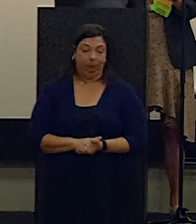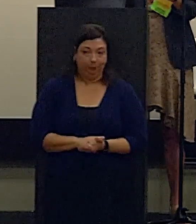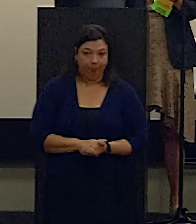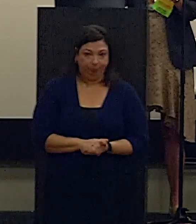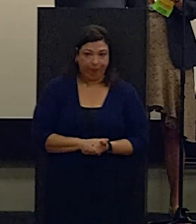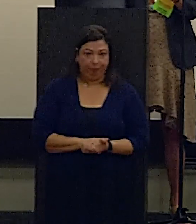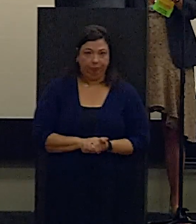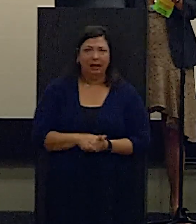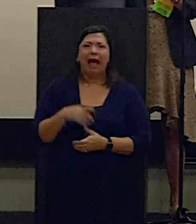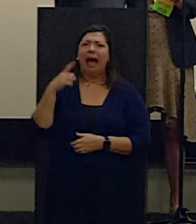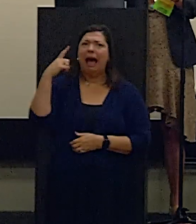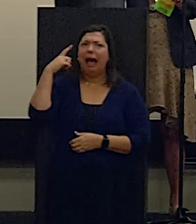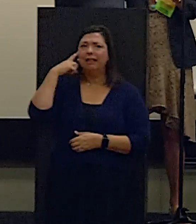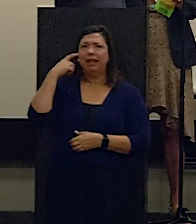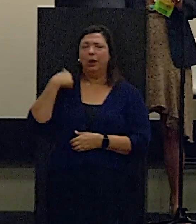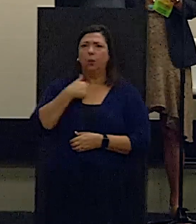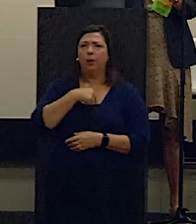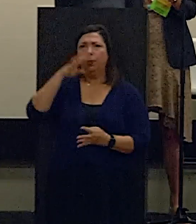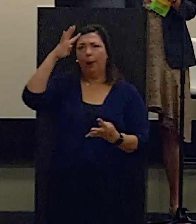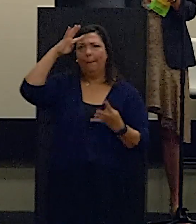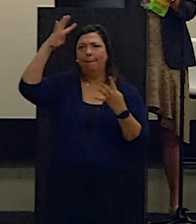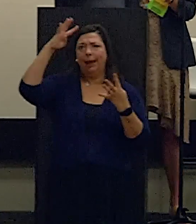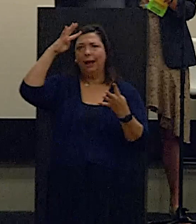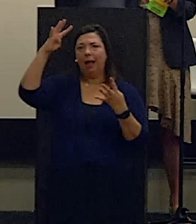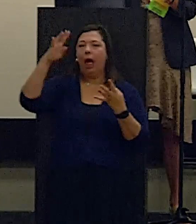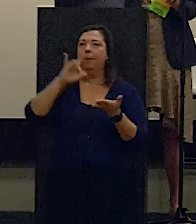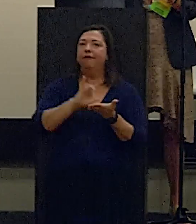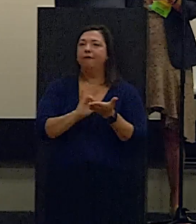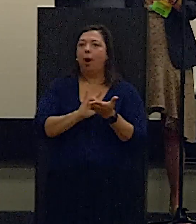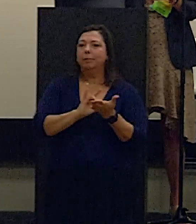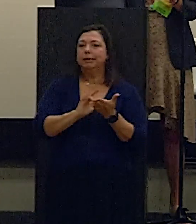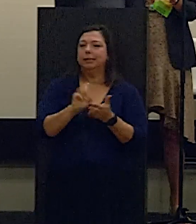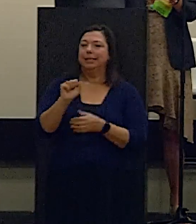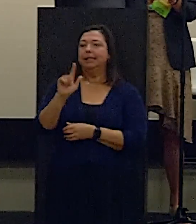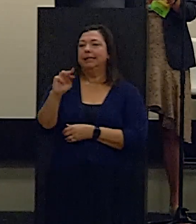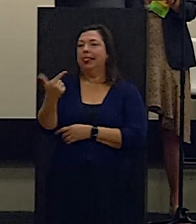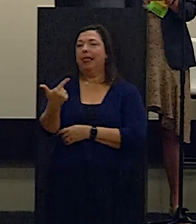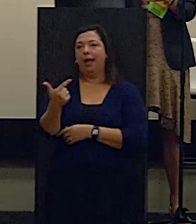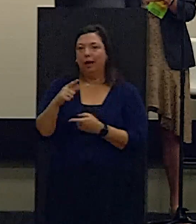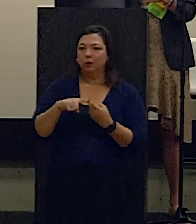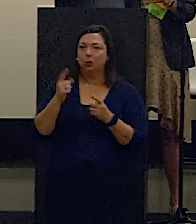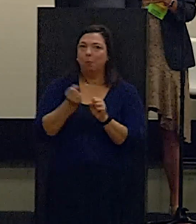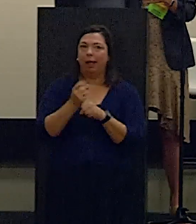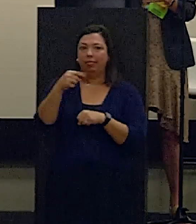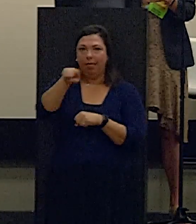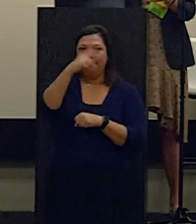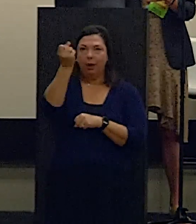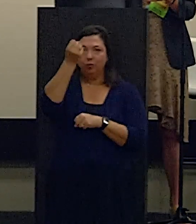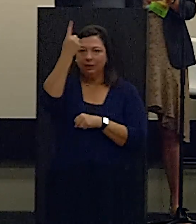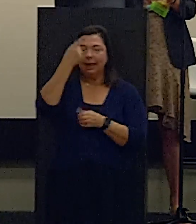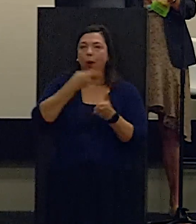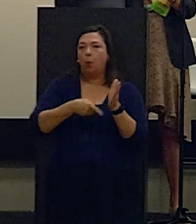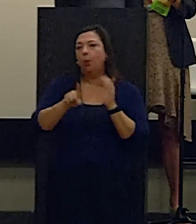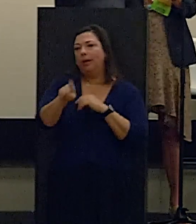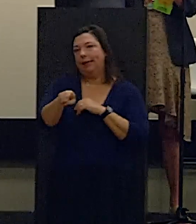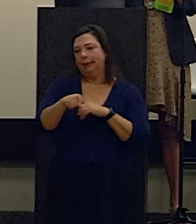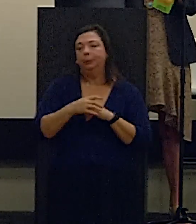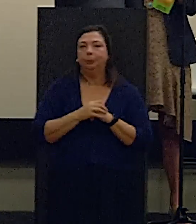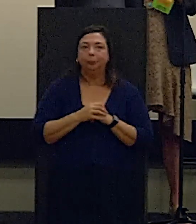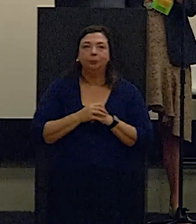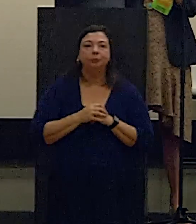I think we were even making up, pharmacy slang gestures just to get people to understand what we needed.